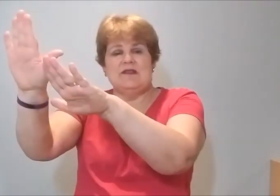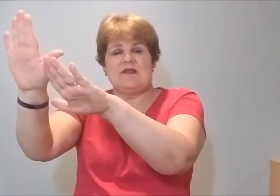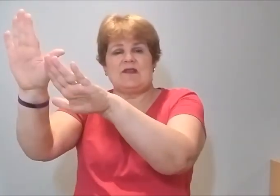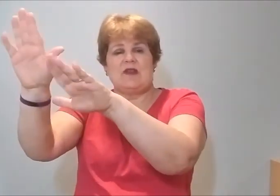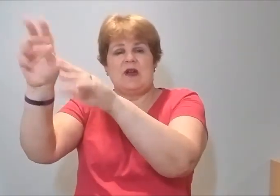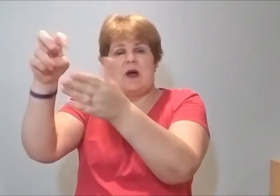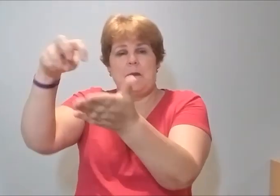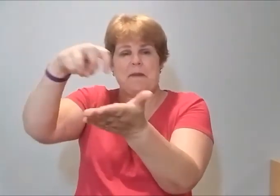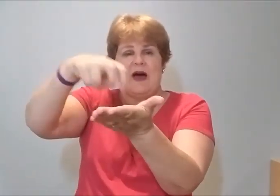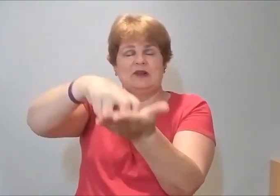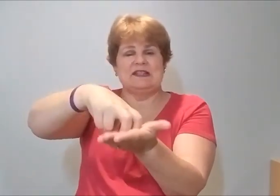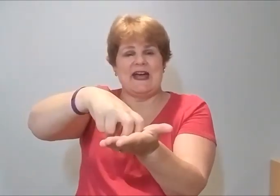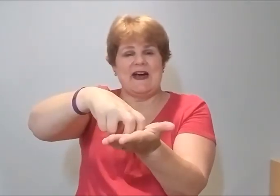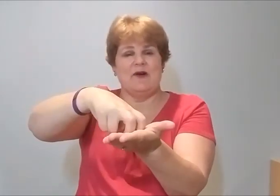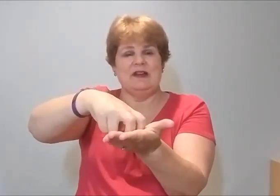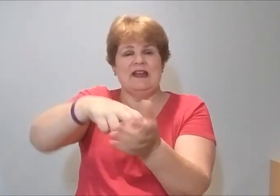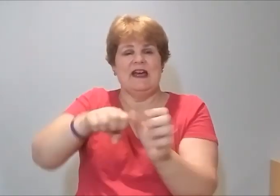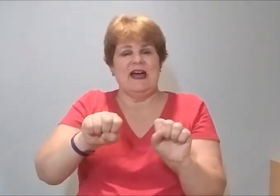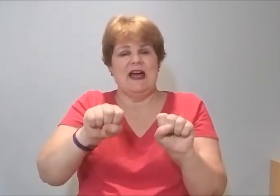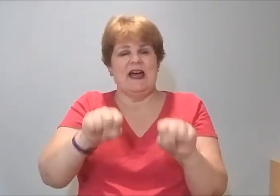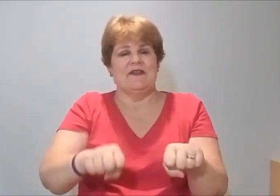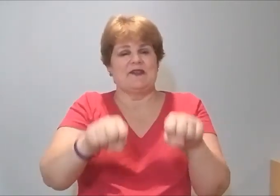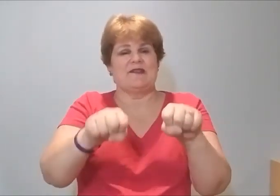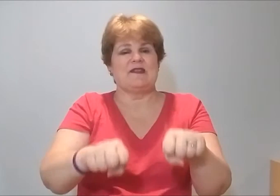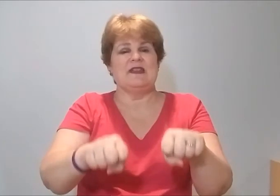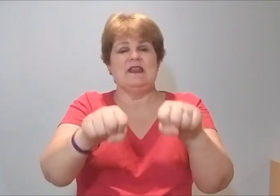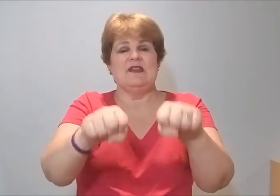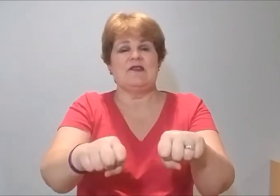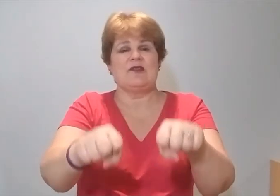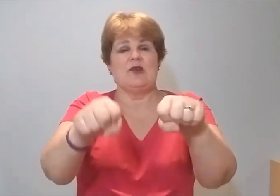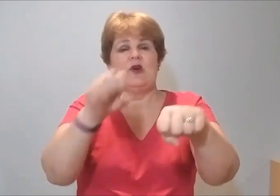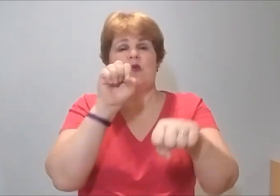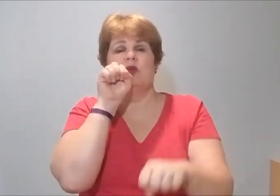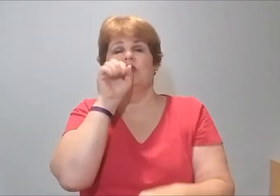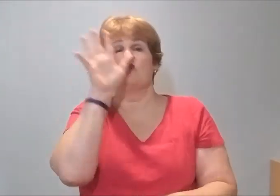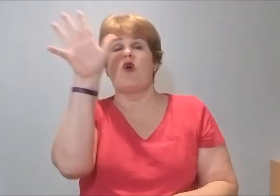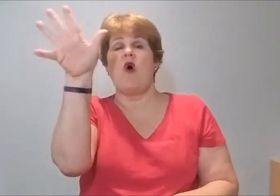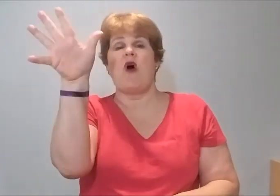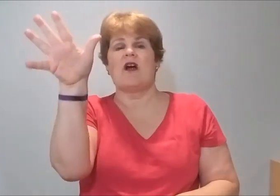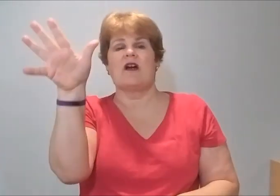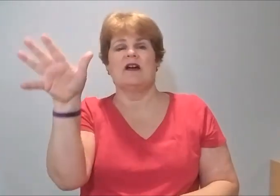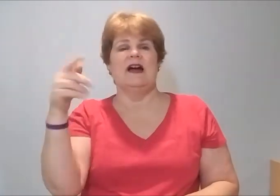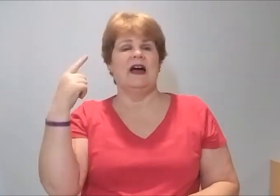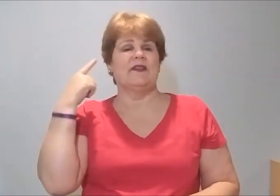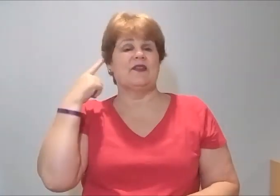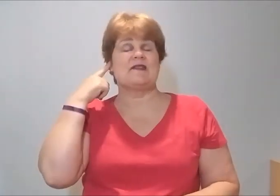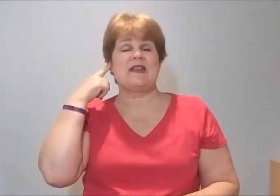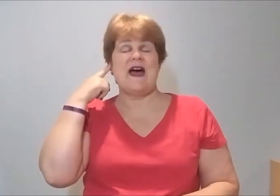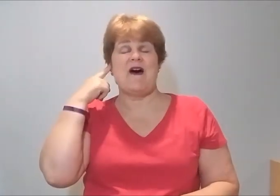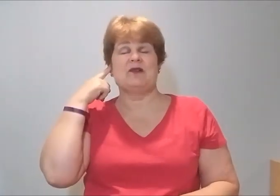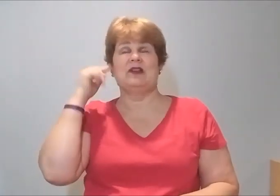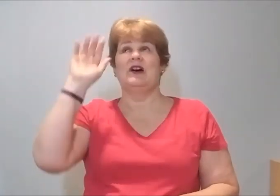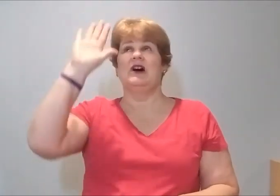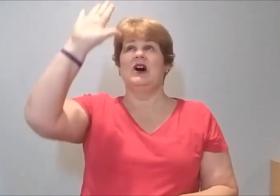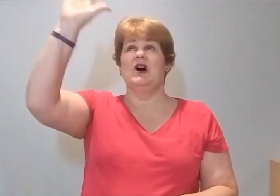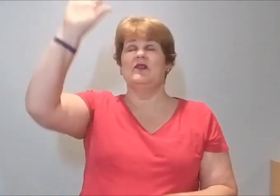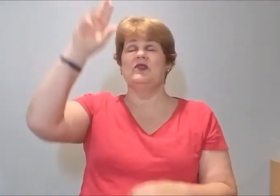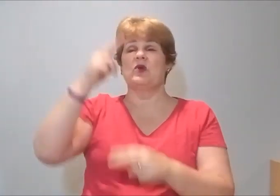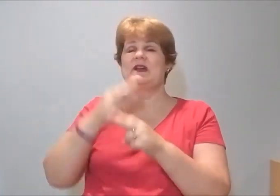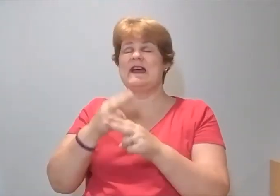Mountains bow down, and the seas will roar at the sound of your name.